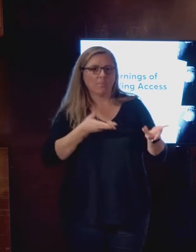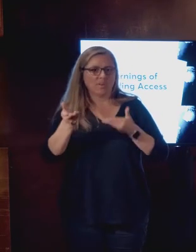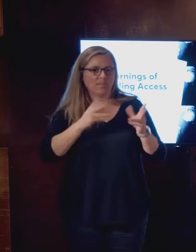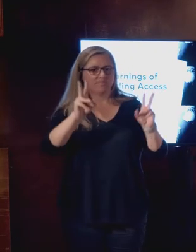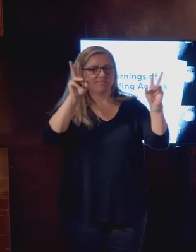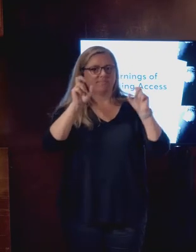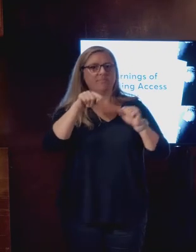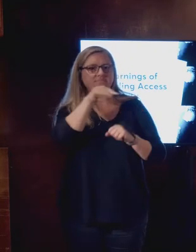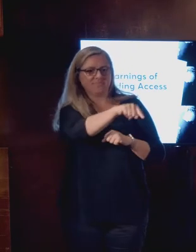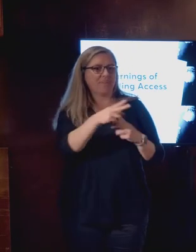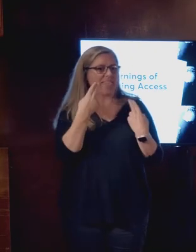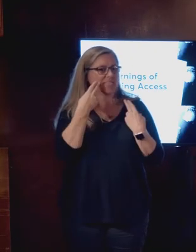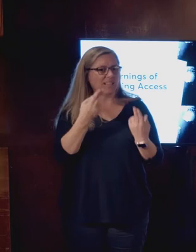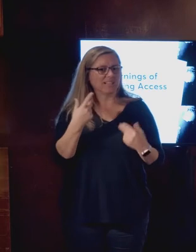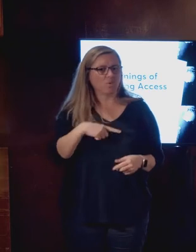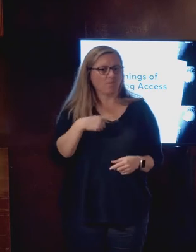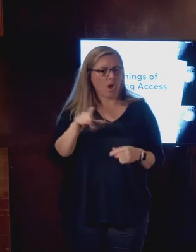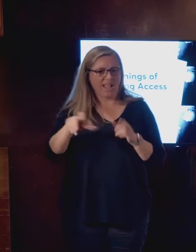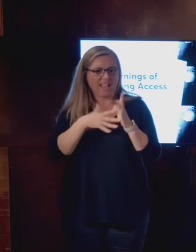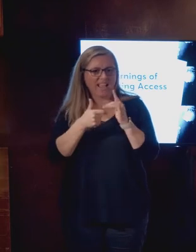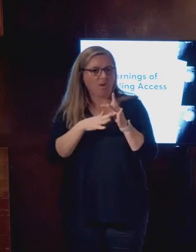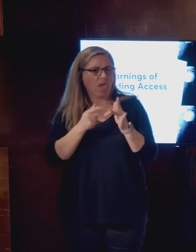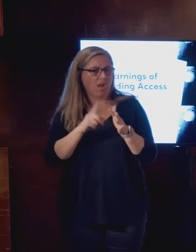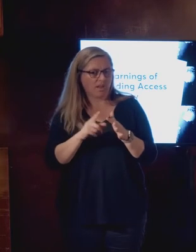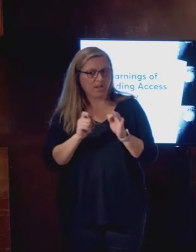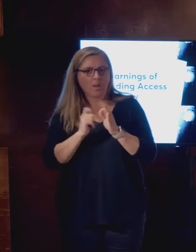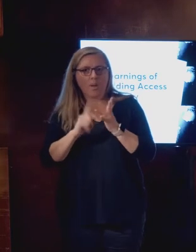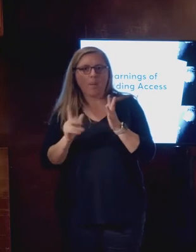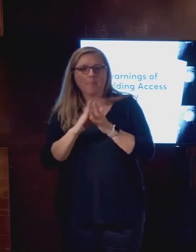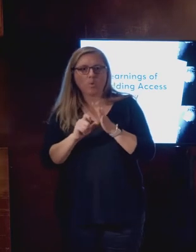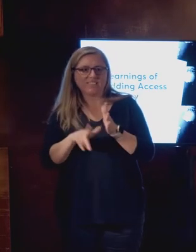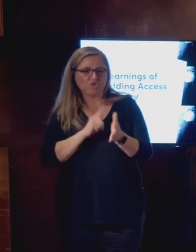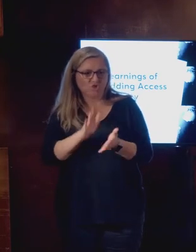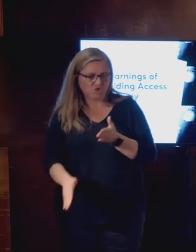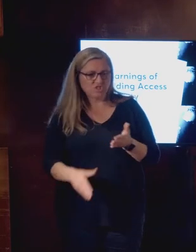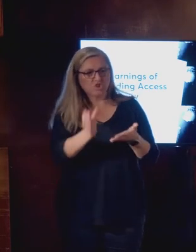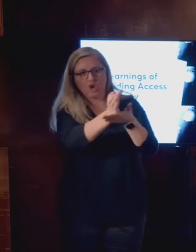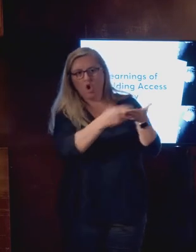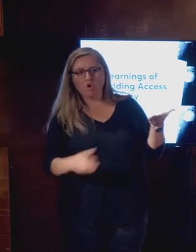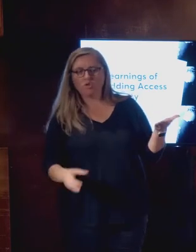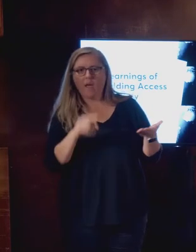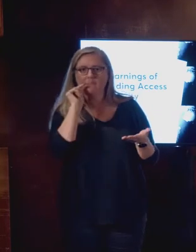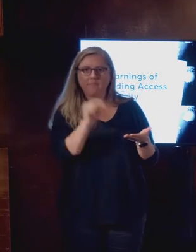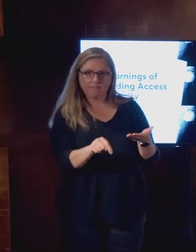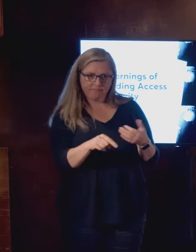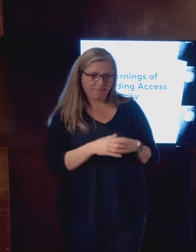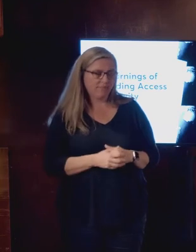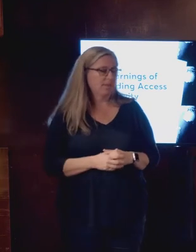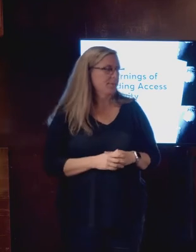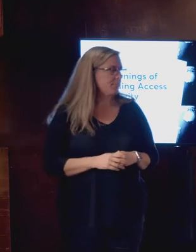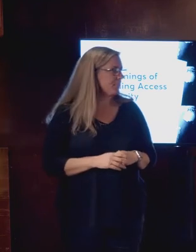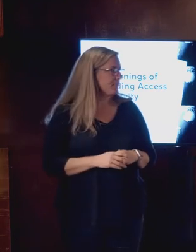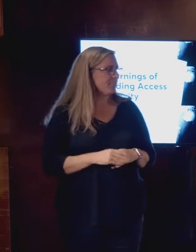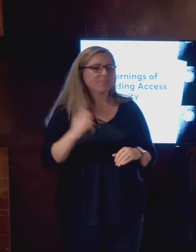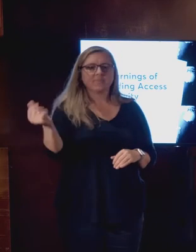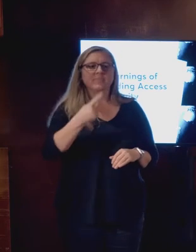called The Nature of Why. And Caroline Bowditch from Arts Access directed this, choreographed it actually, and